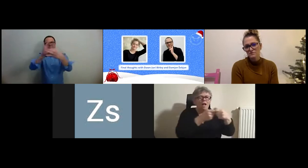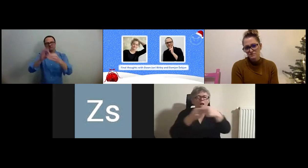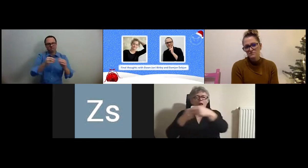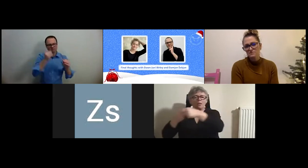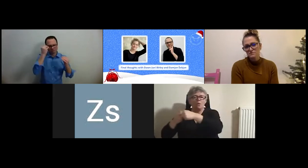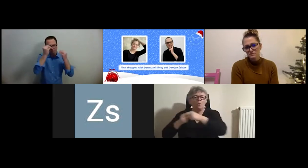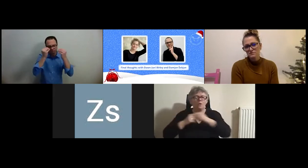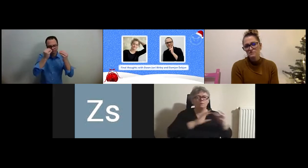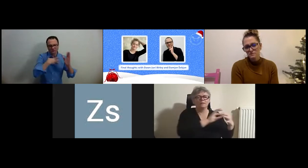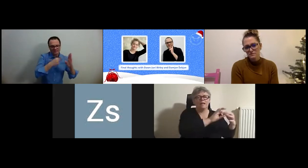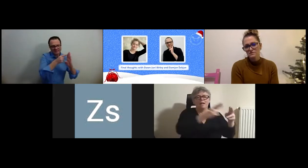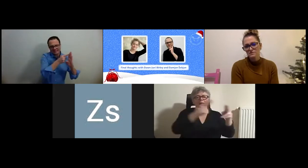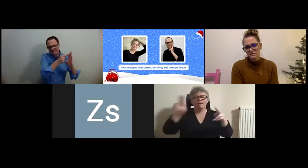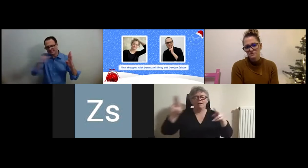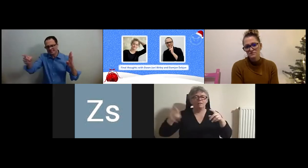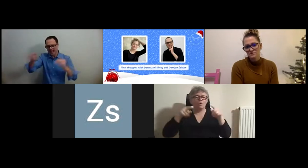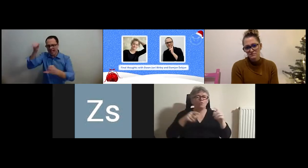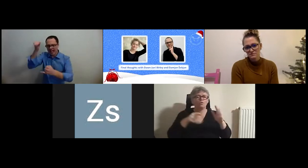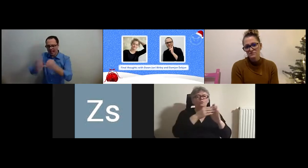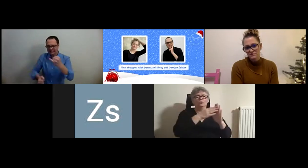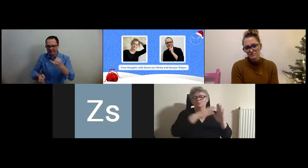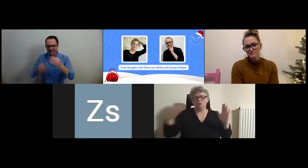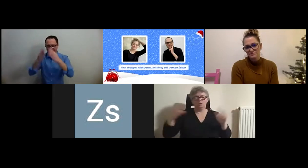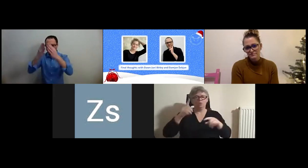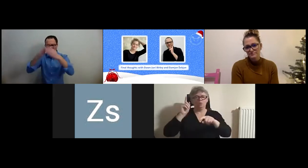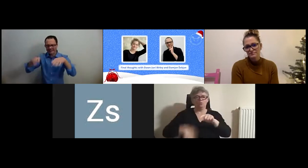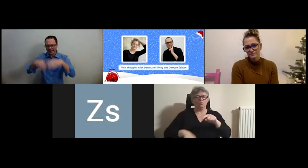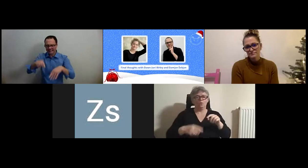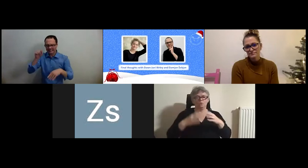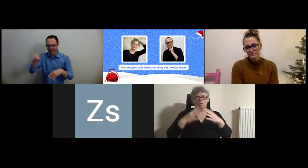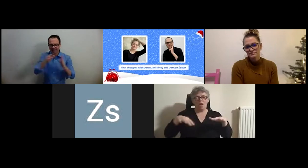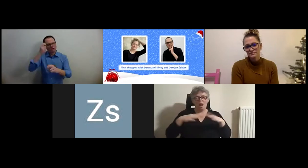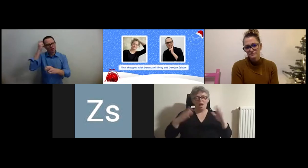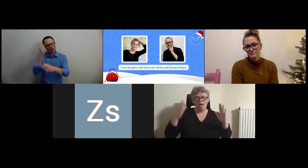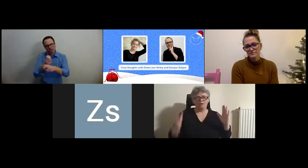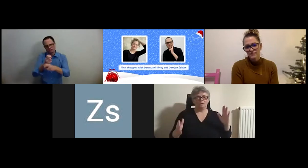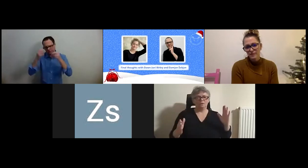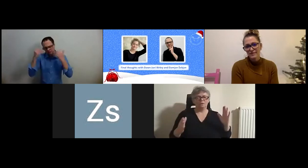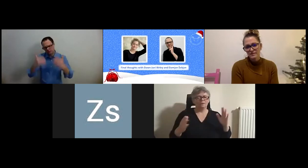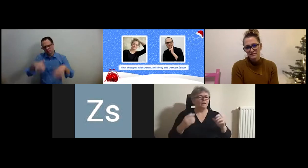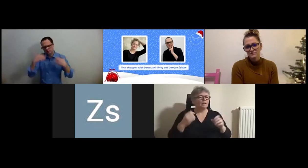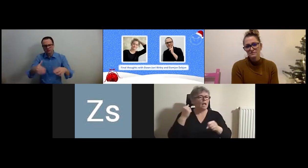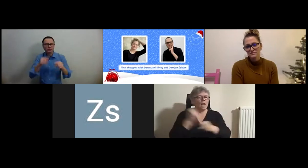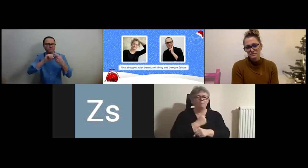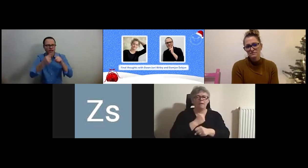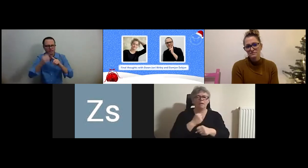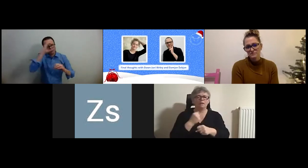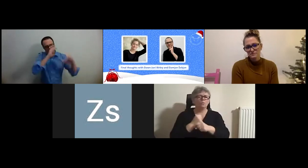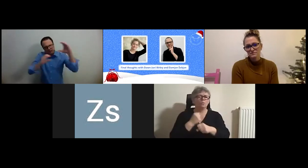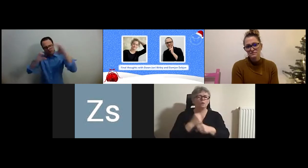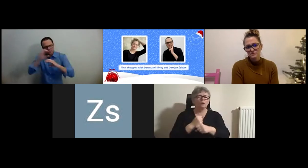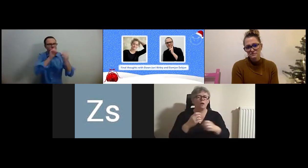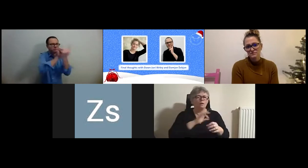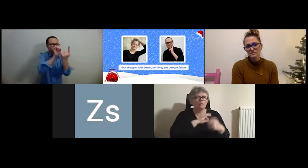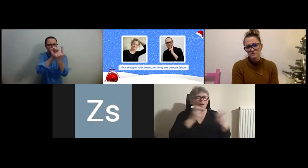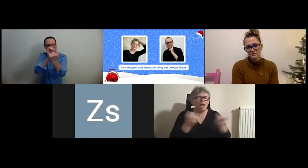interpreters from Mexico that helped and stepped in. And we decided that we